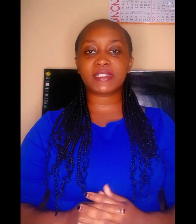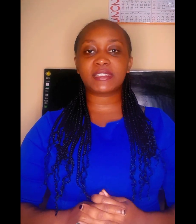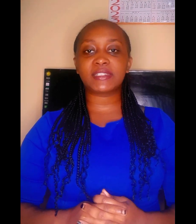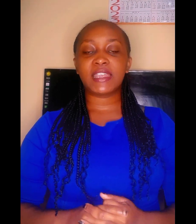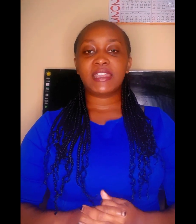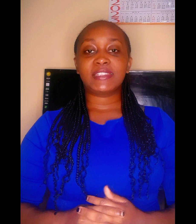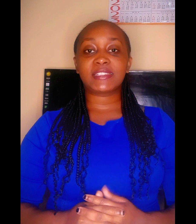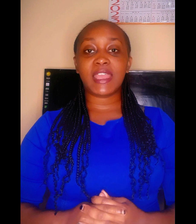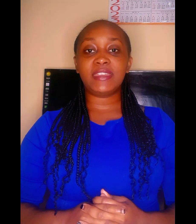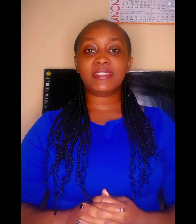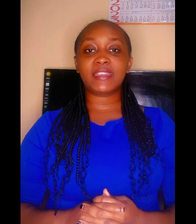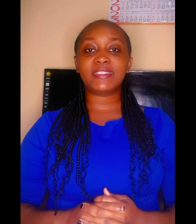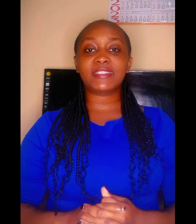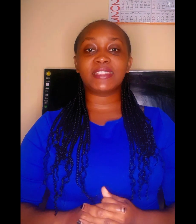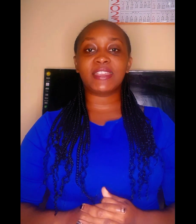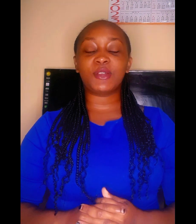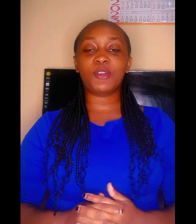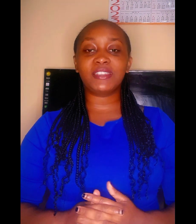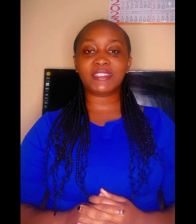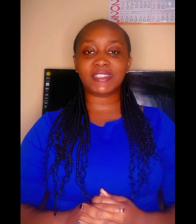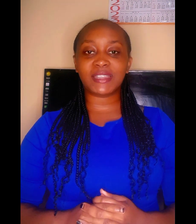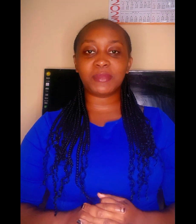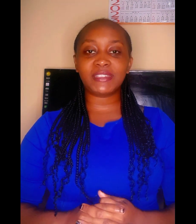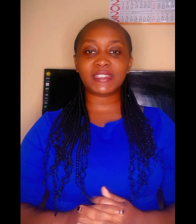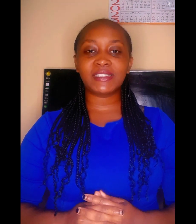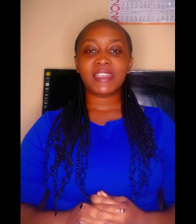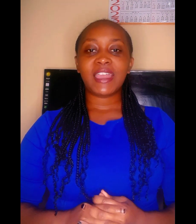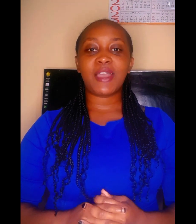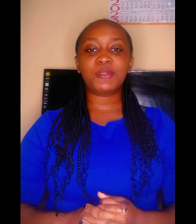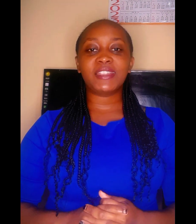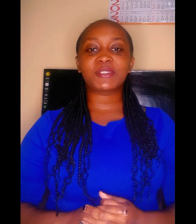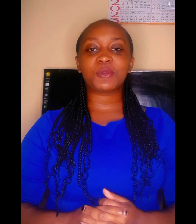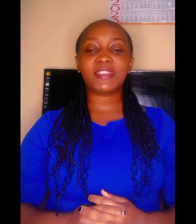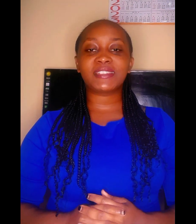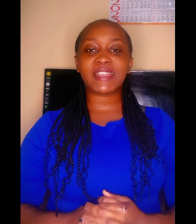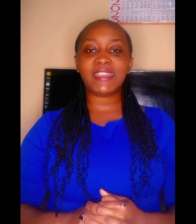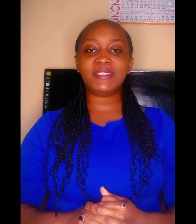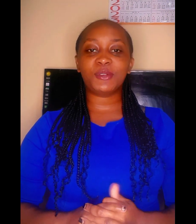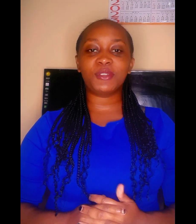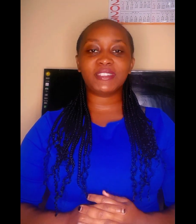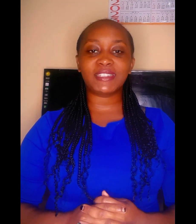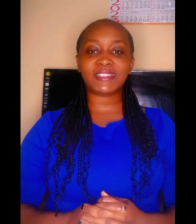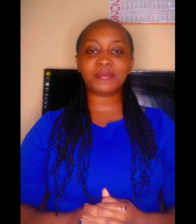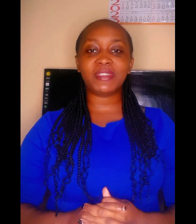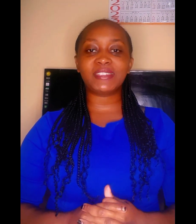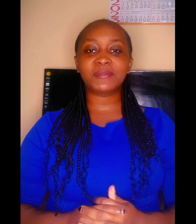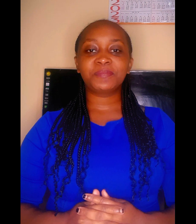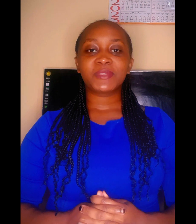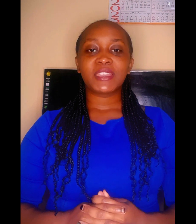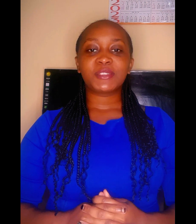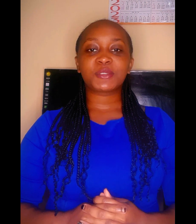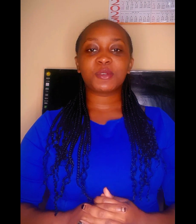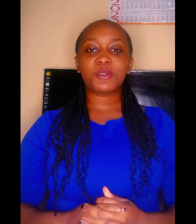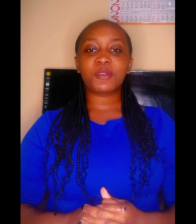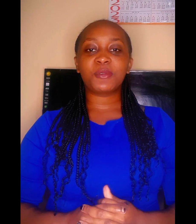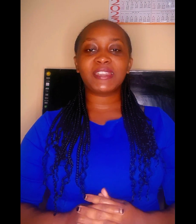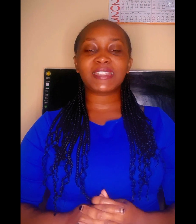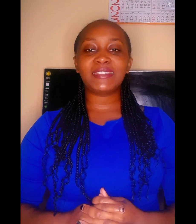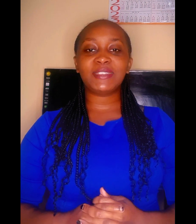first sign, that is the Old Testament. How does one sign Old Testament? So when signing